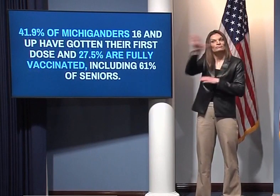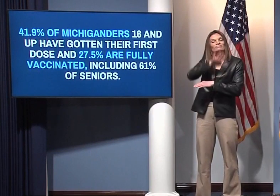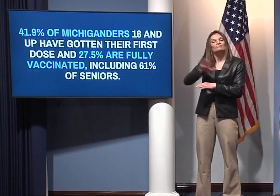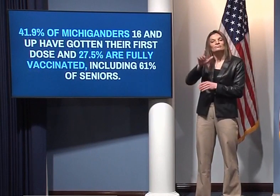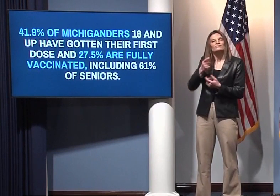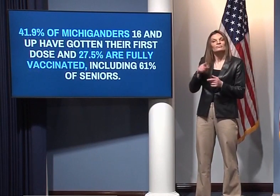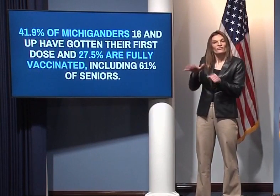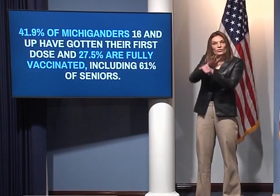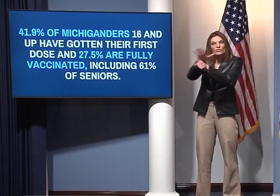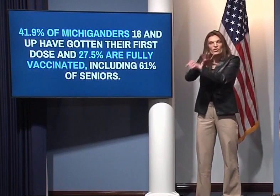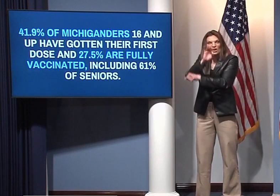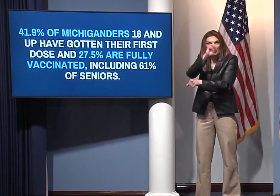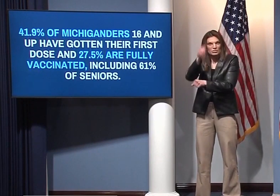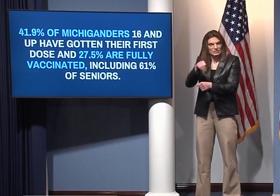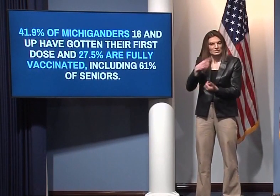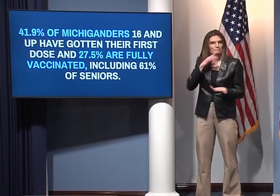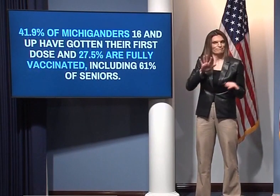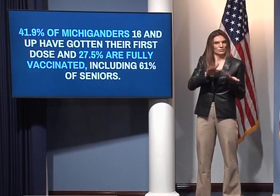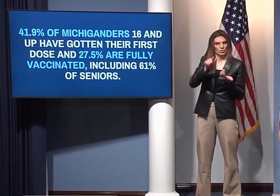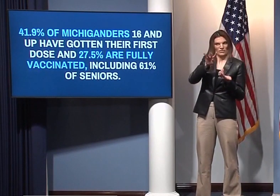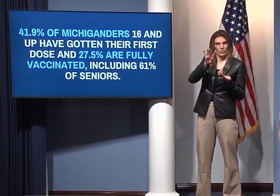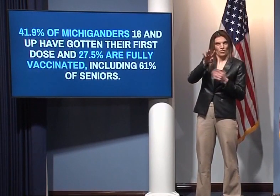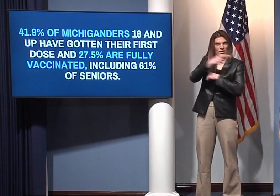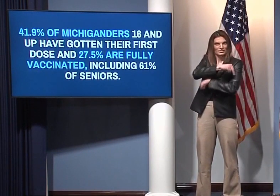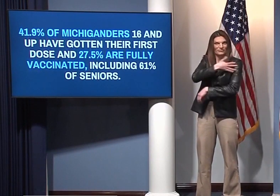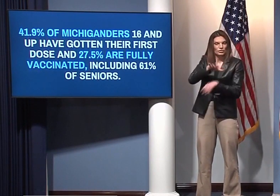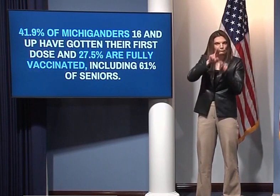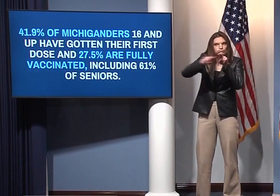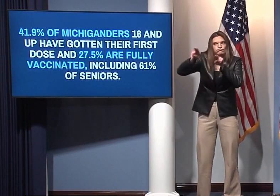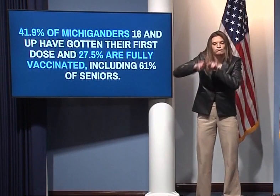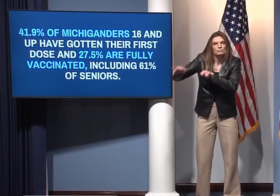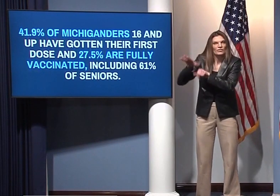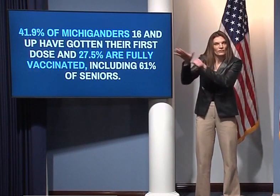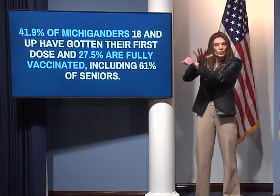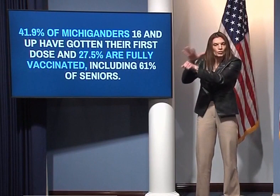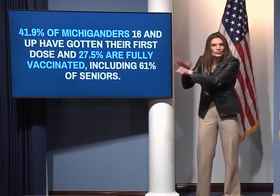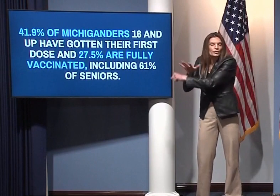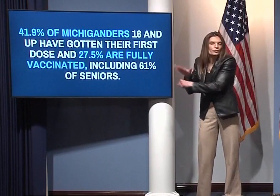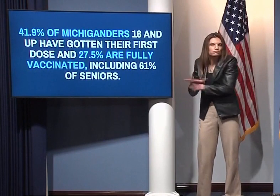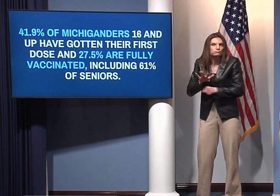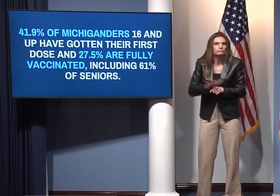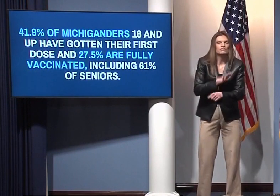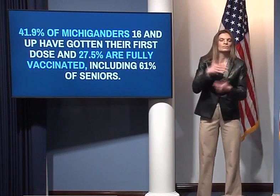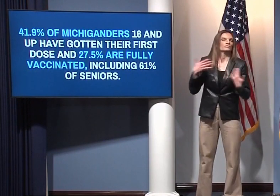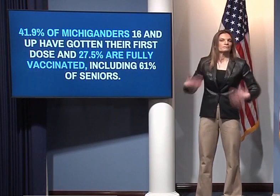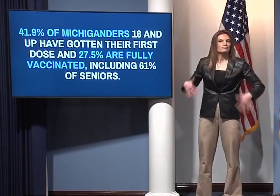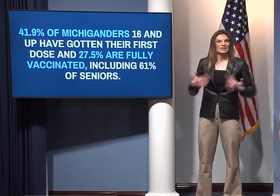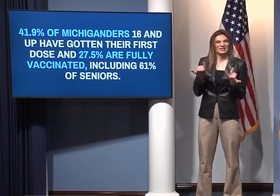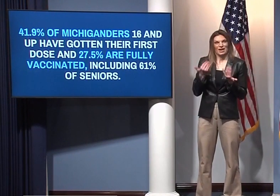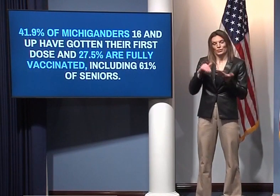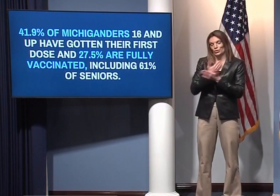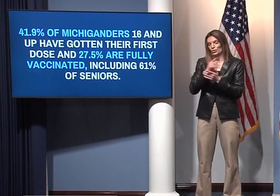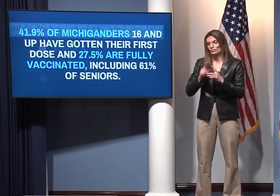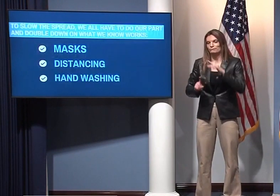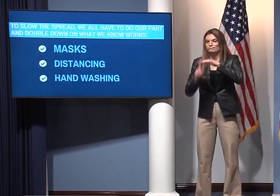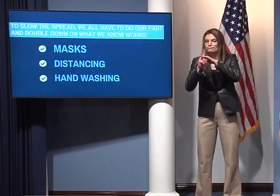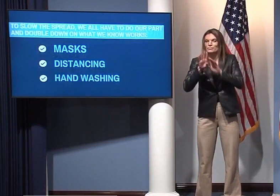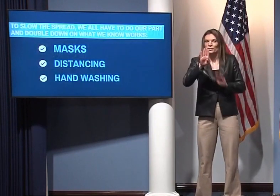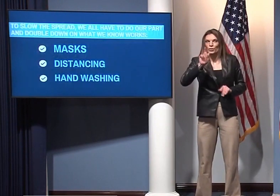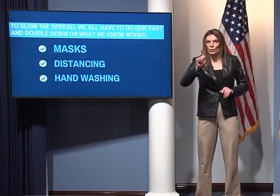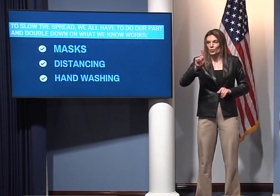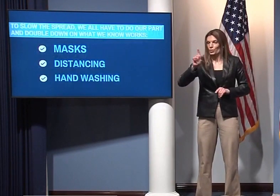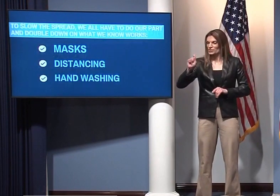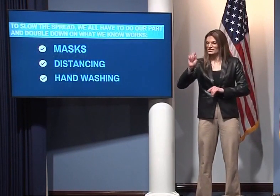ahead of us as more infectious B.1.1.7 COVID variant continues spreading. So to slow the